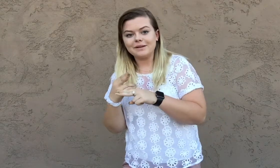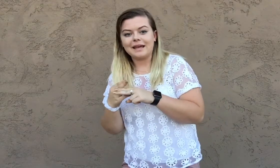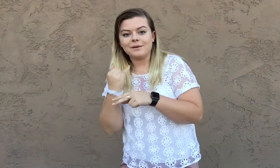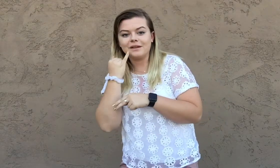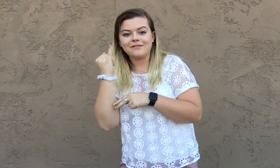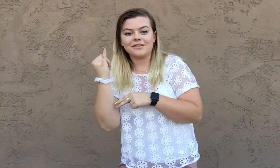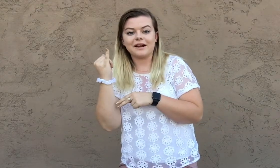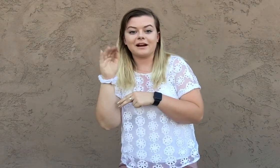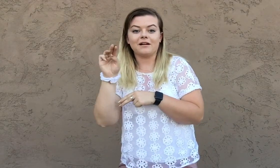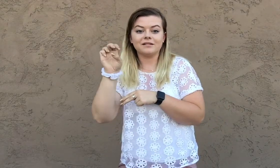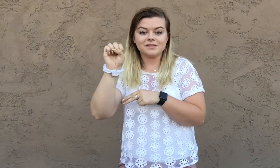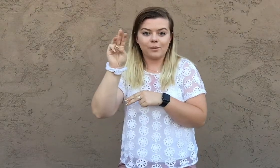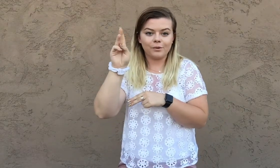name if they're ensemble,